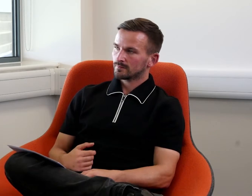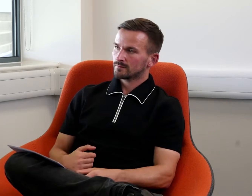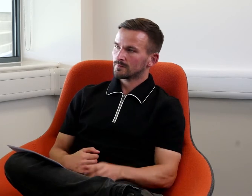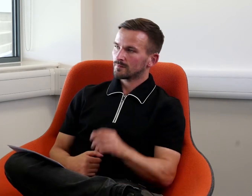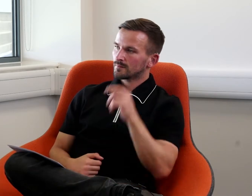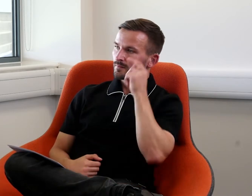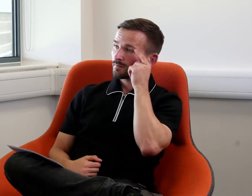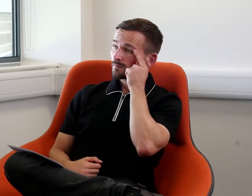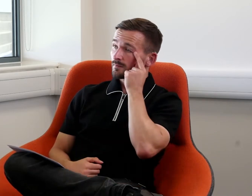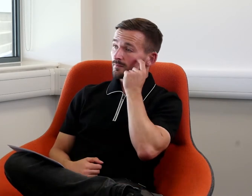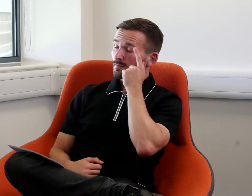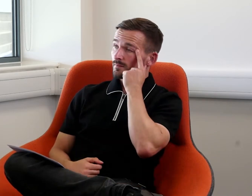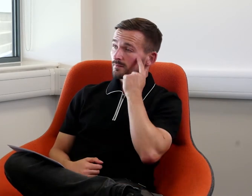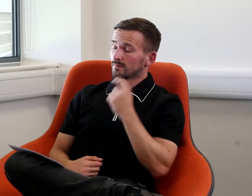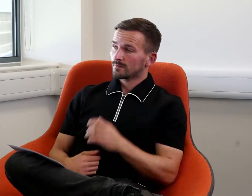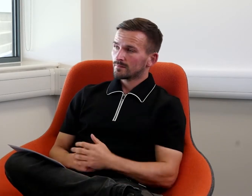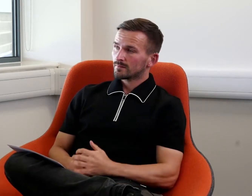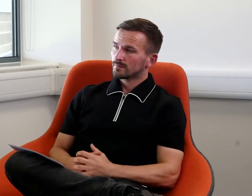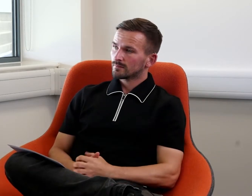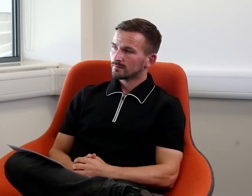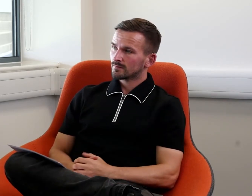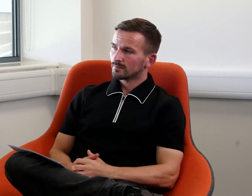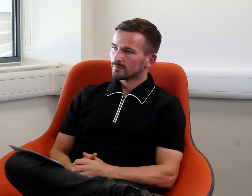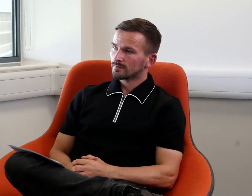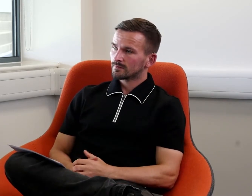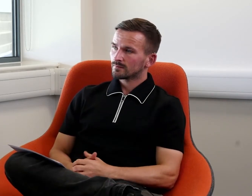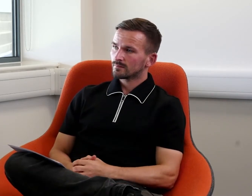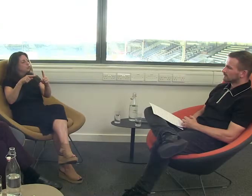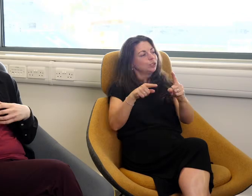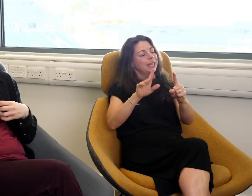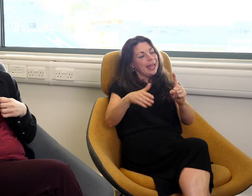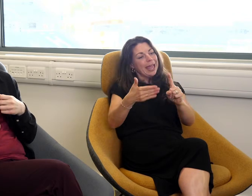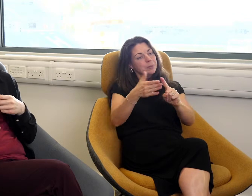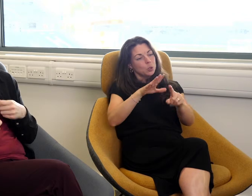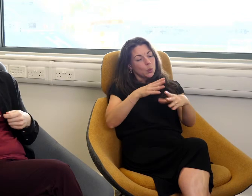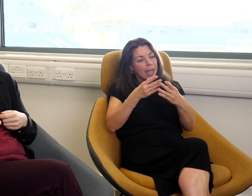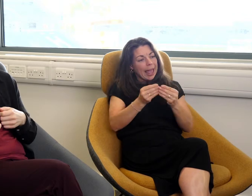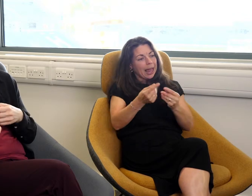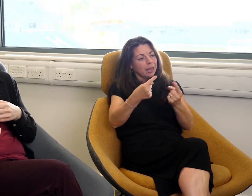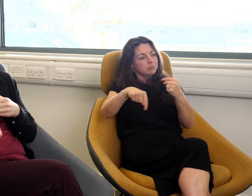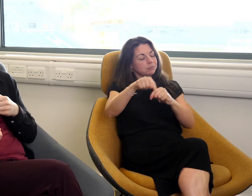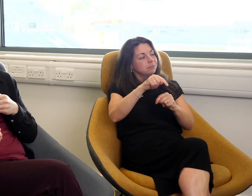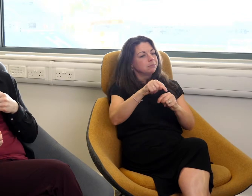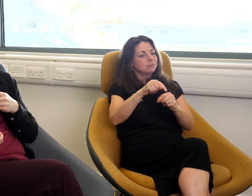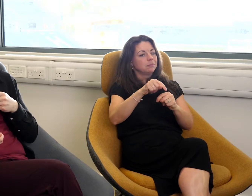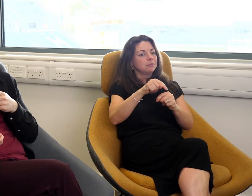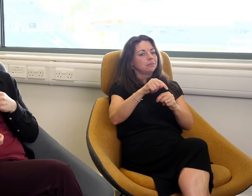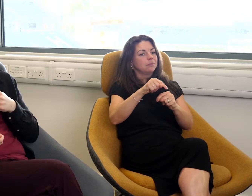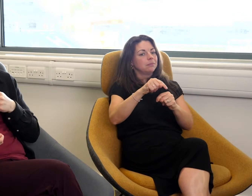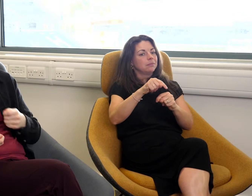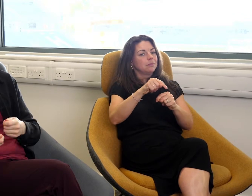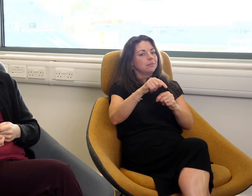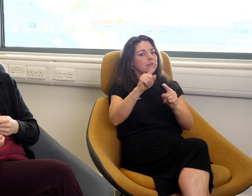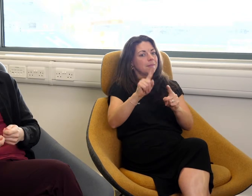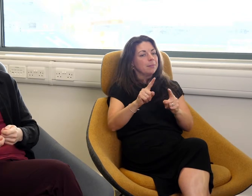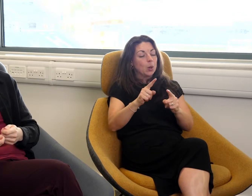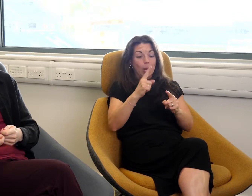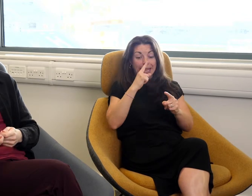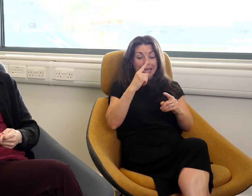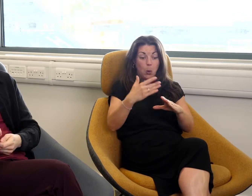of ambition and, you know, trying to, you know, help people be in a situation where, you know, they can work hard and do well in life.